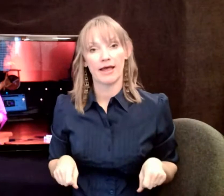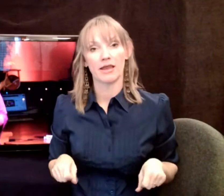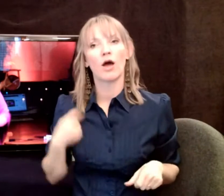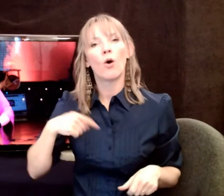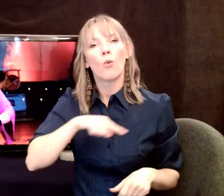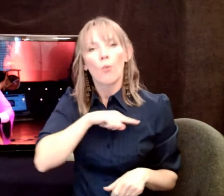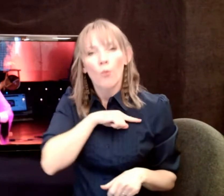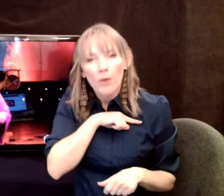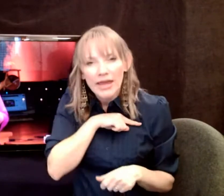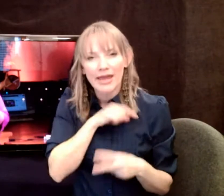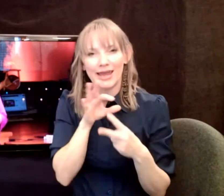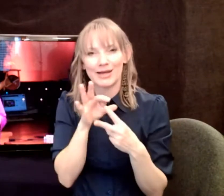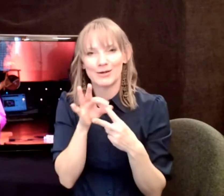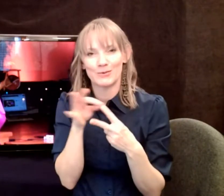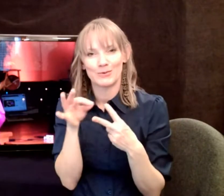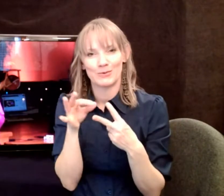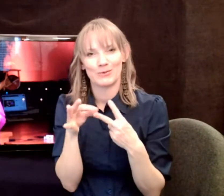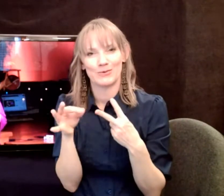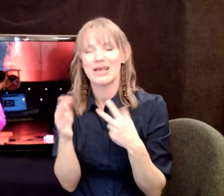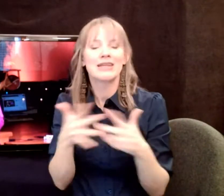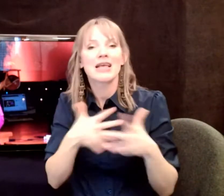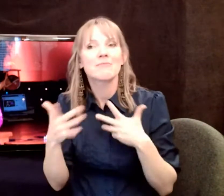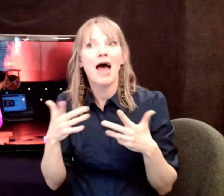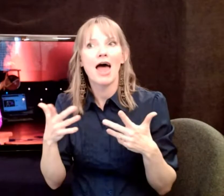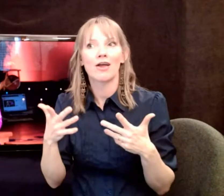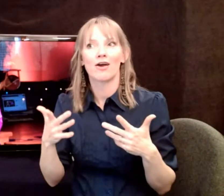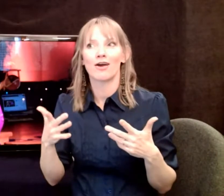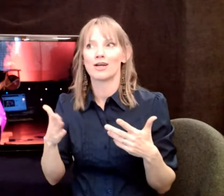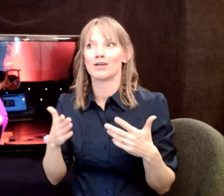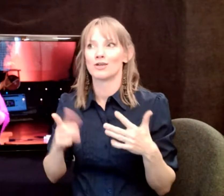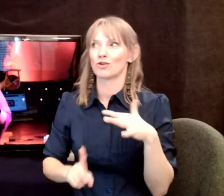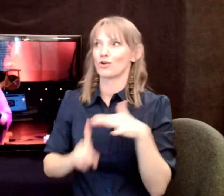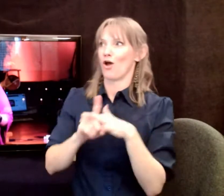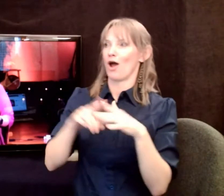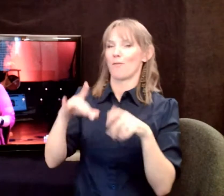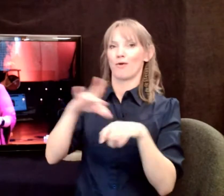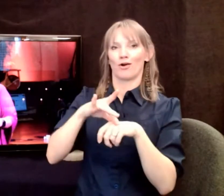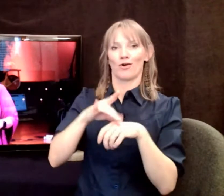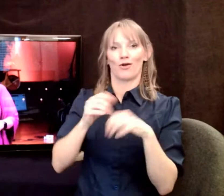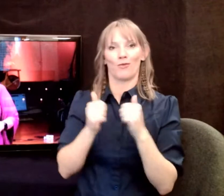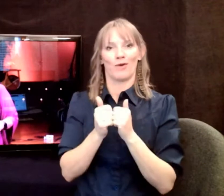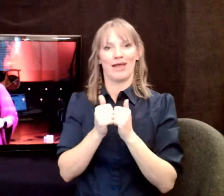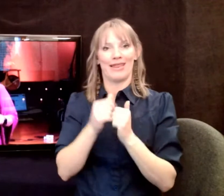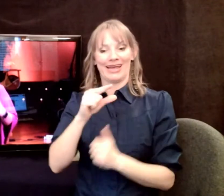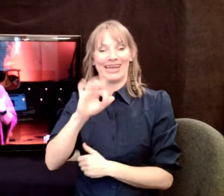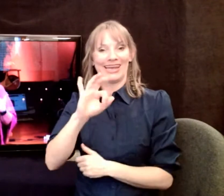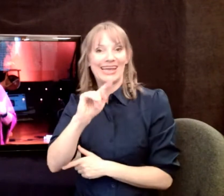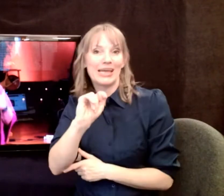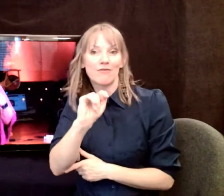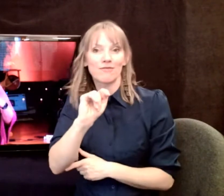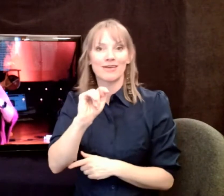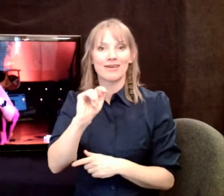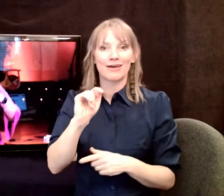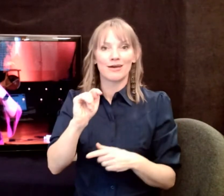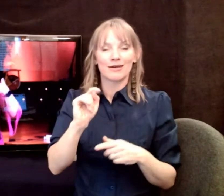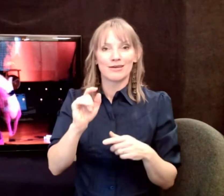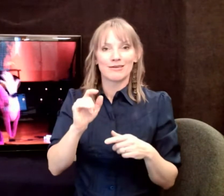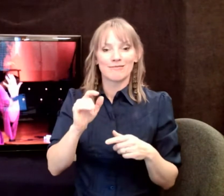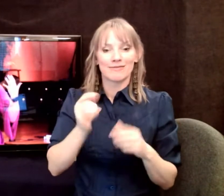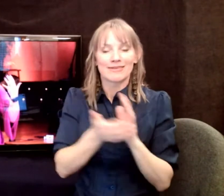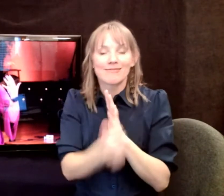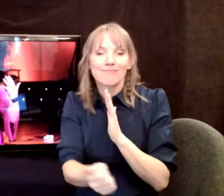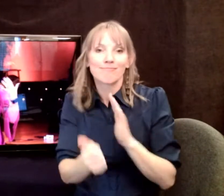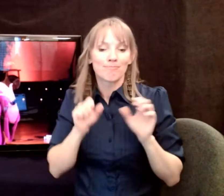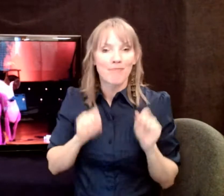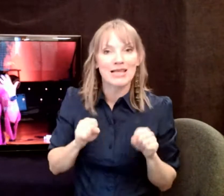to choose, no matter whether we come here with some great gift or some great ability or some great possibility that emerges in